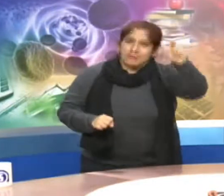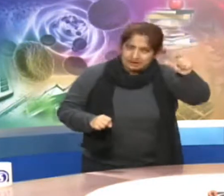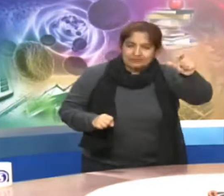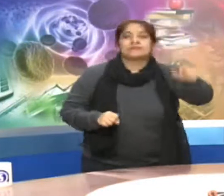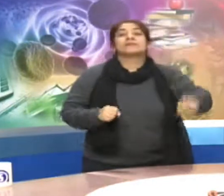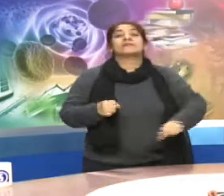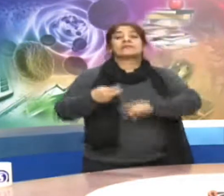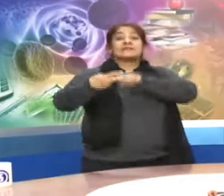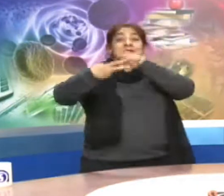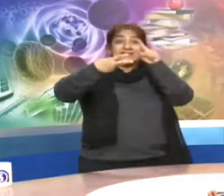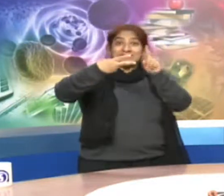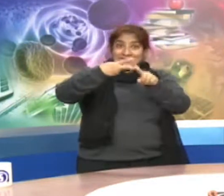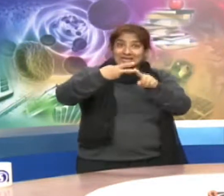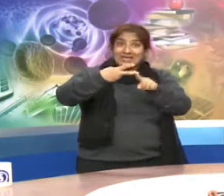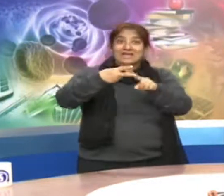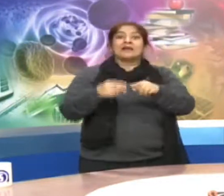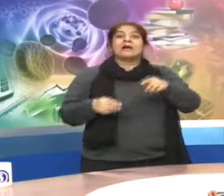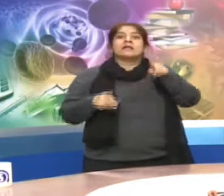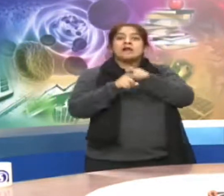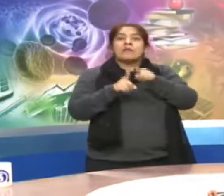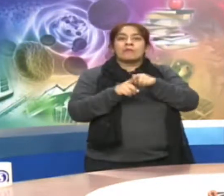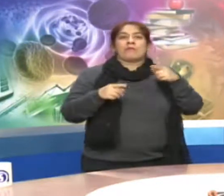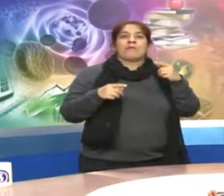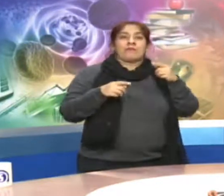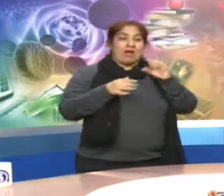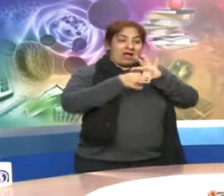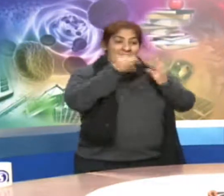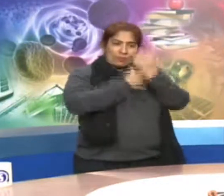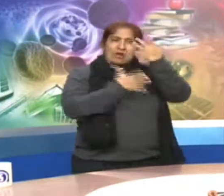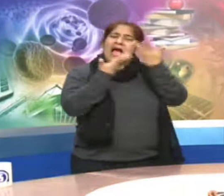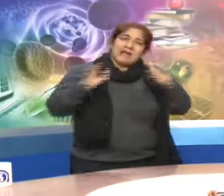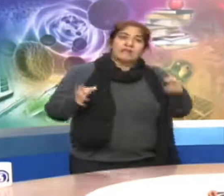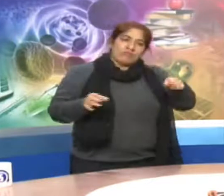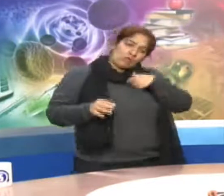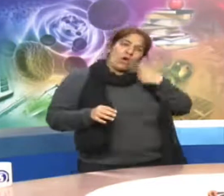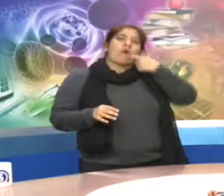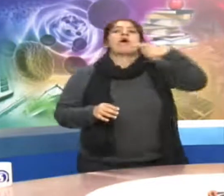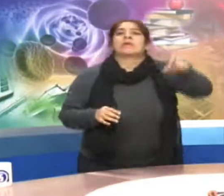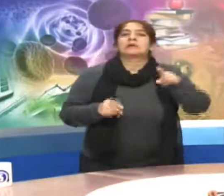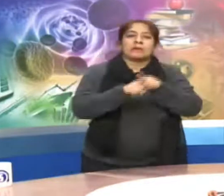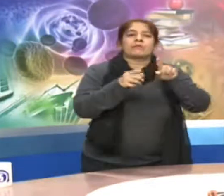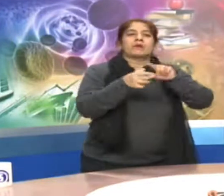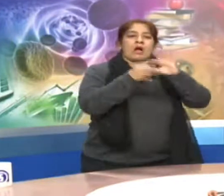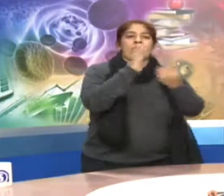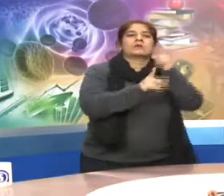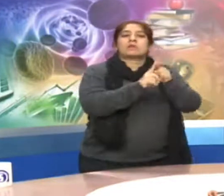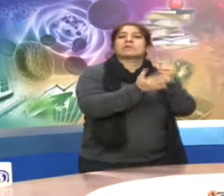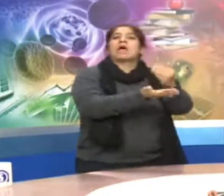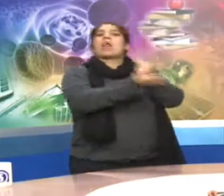A consumer. Second, a consumer association.